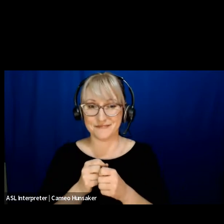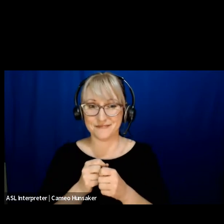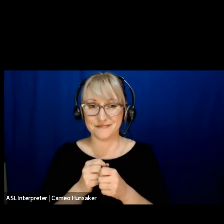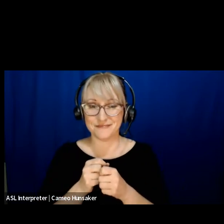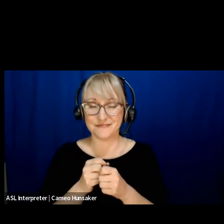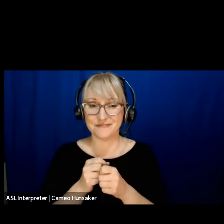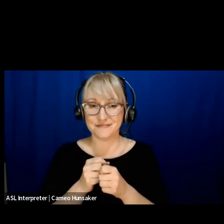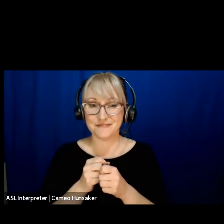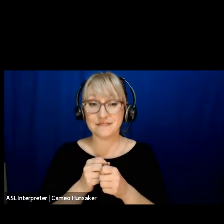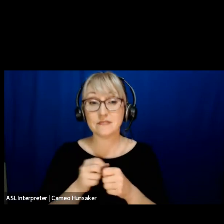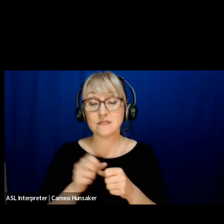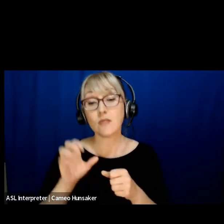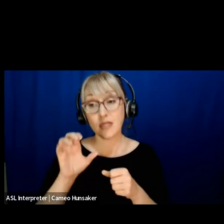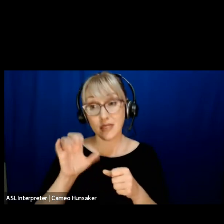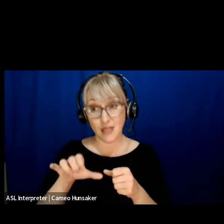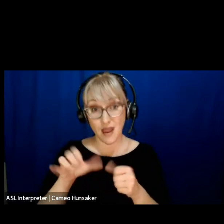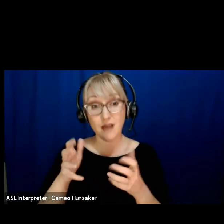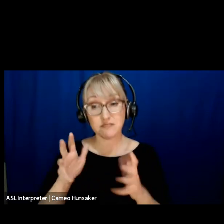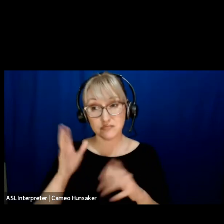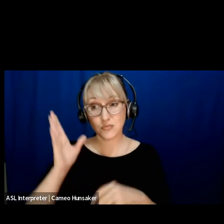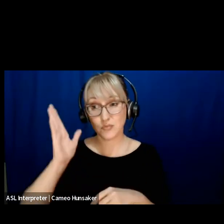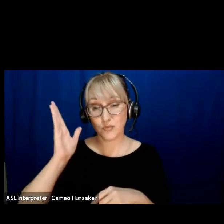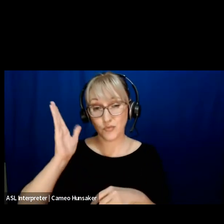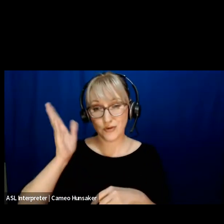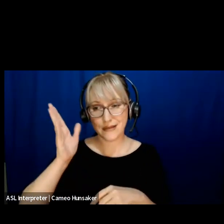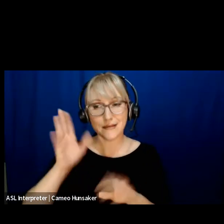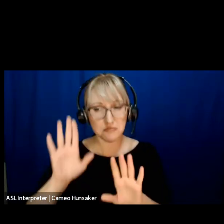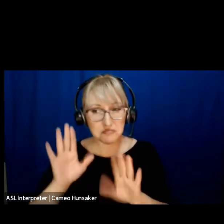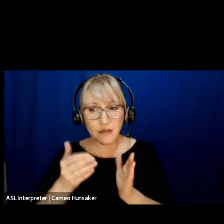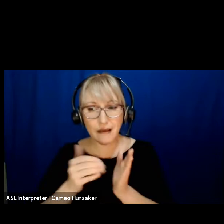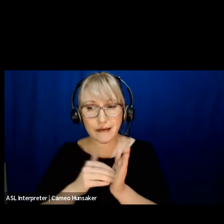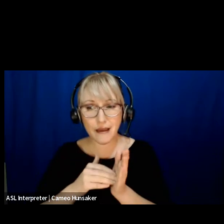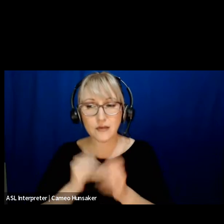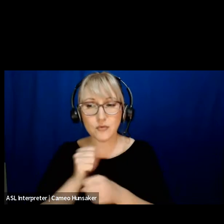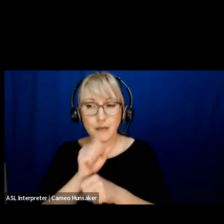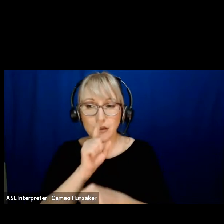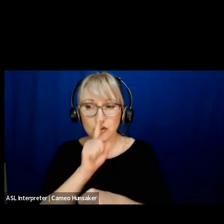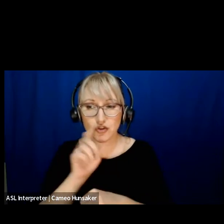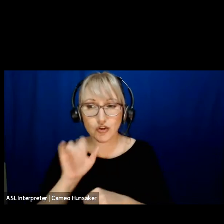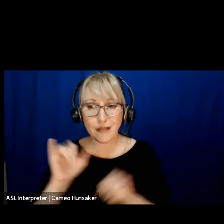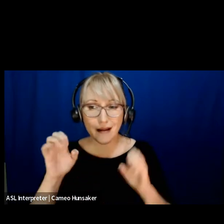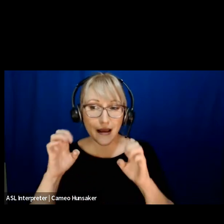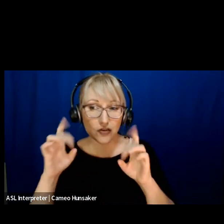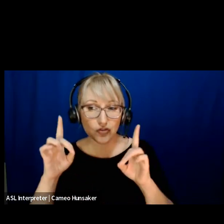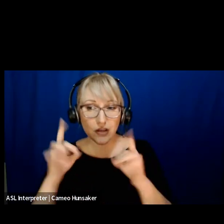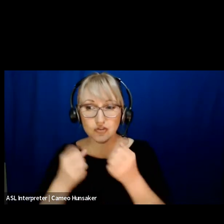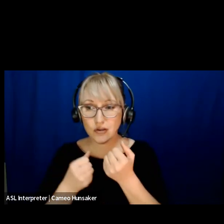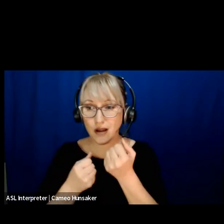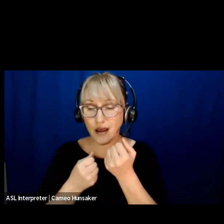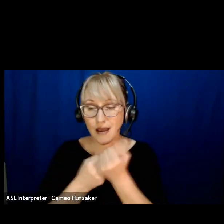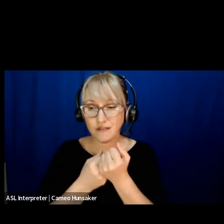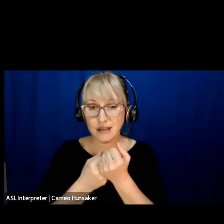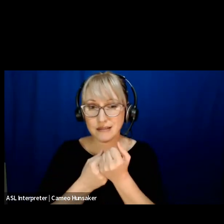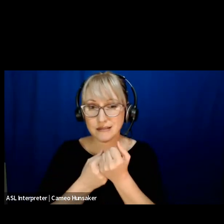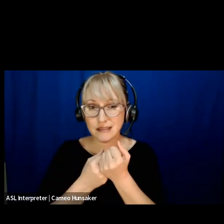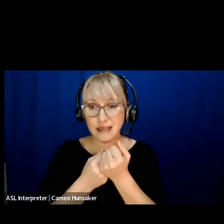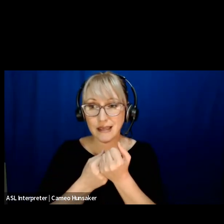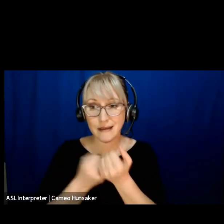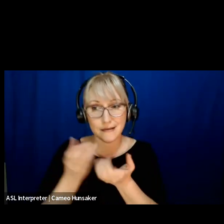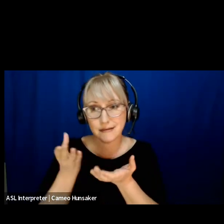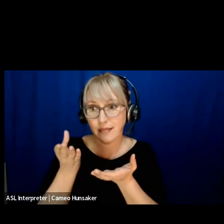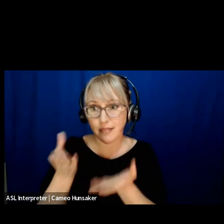so that was presented, again, to make sure that the education and advocacy is